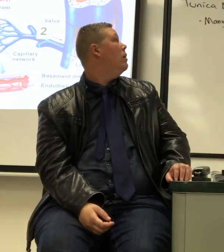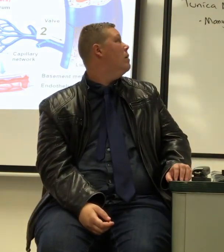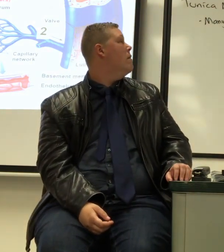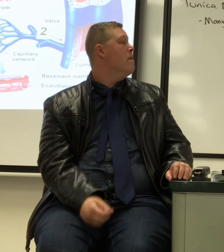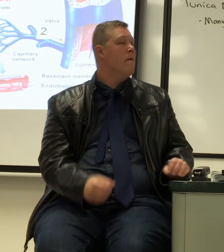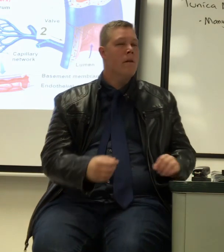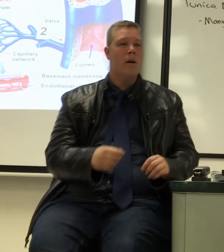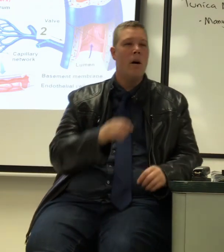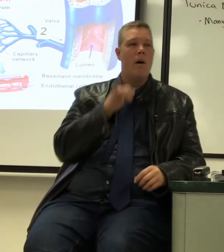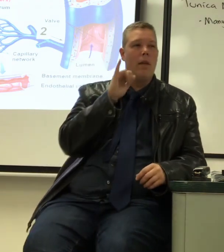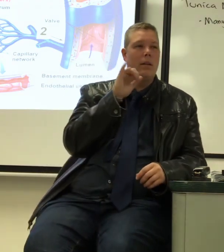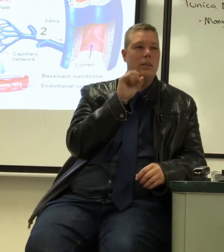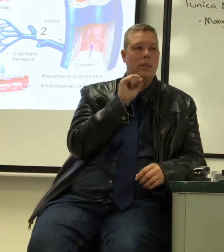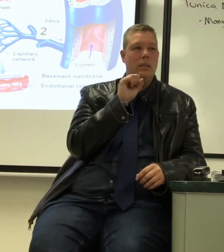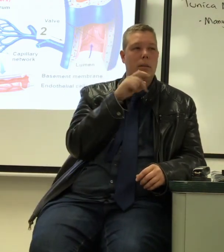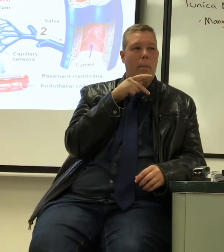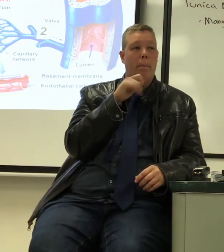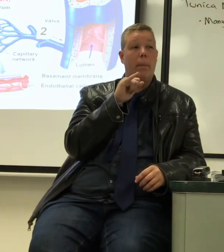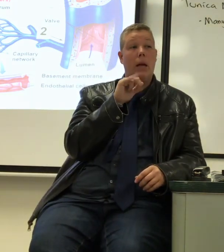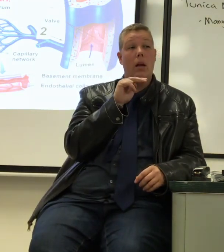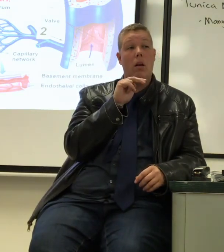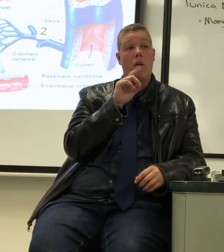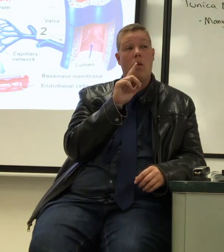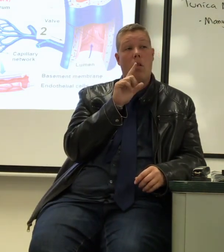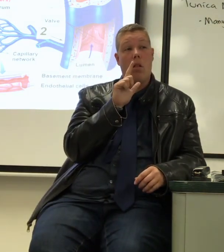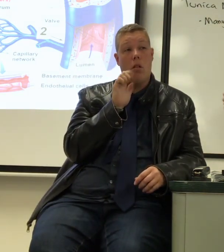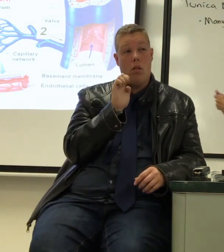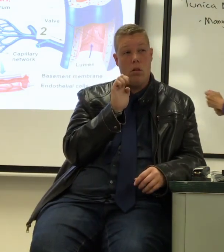cells. They're arranged in a circle.